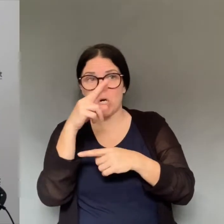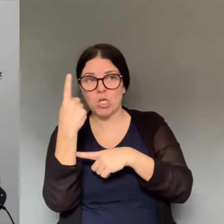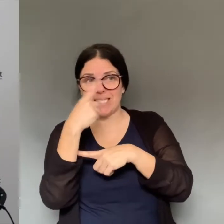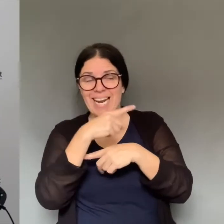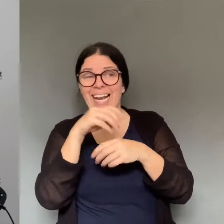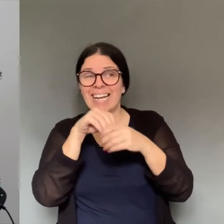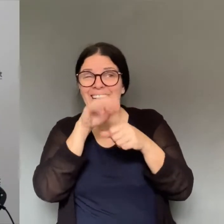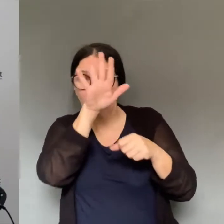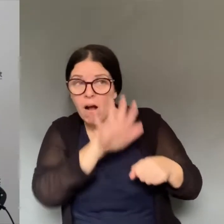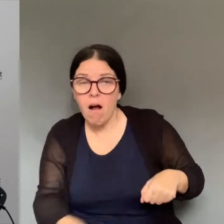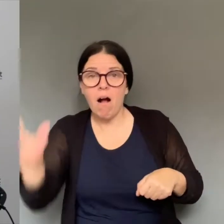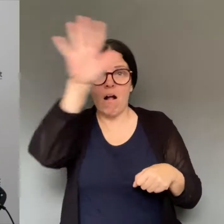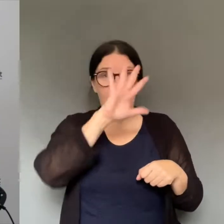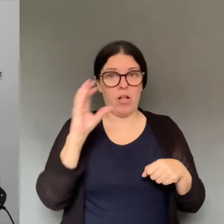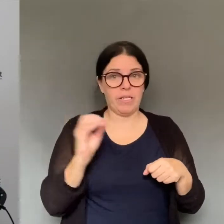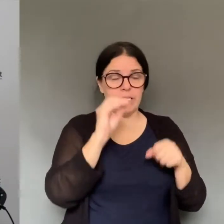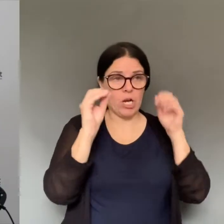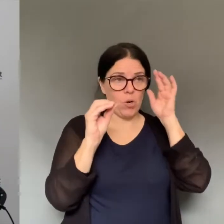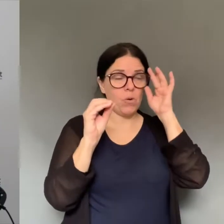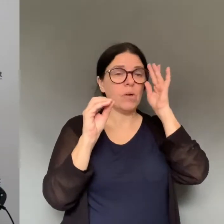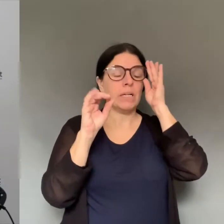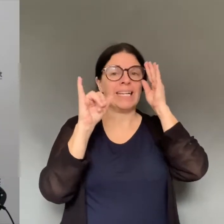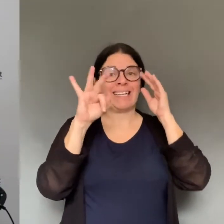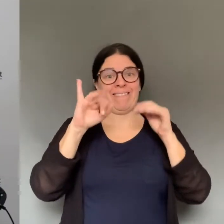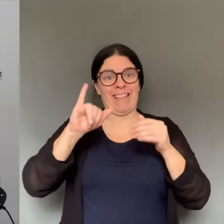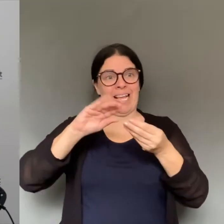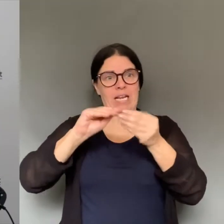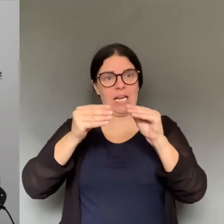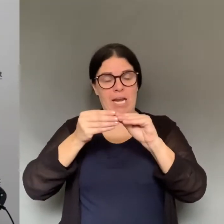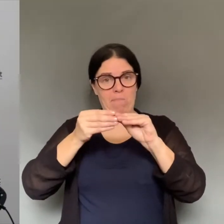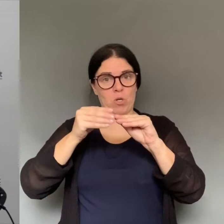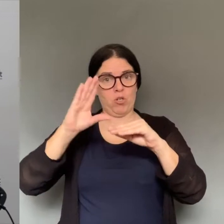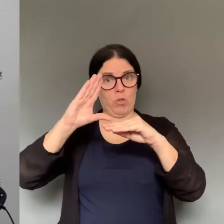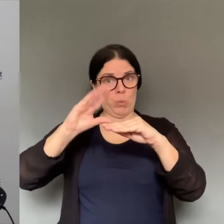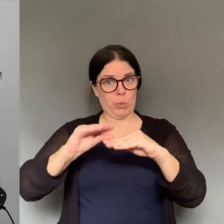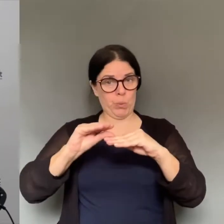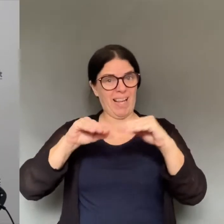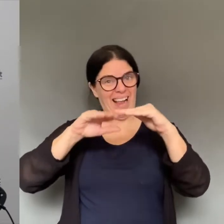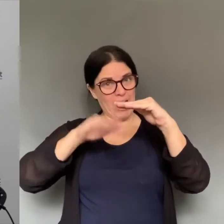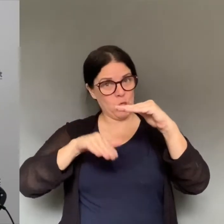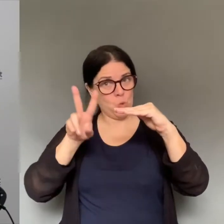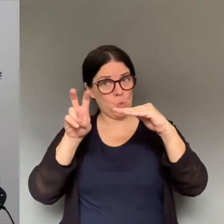the province before we can restart or consider restarting some of these